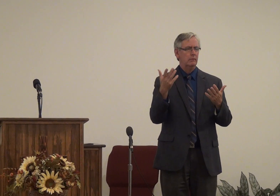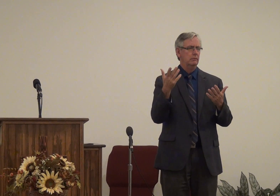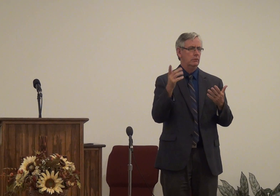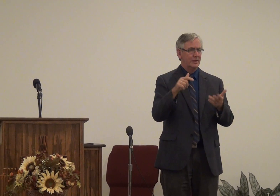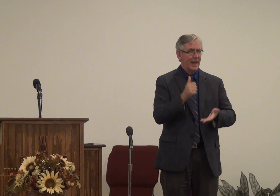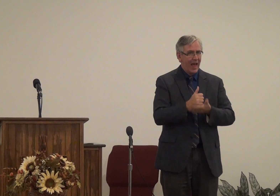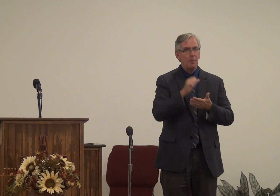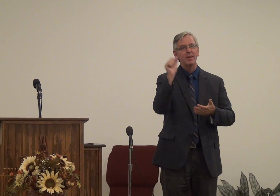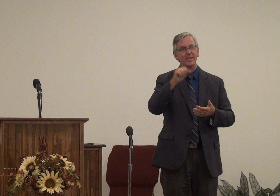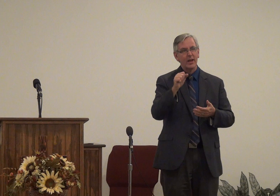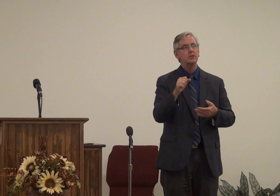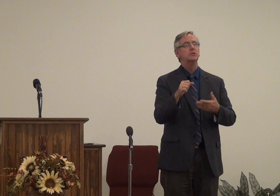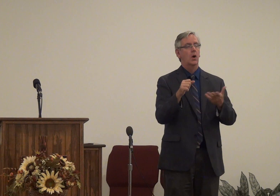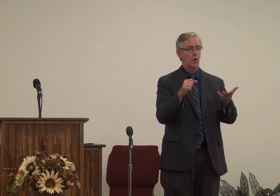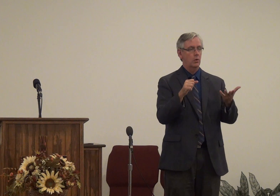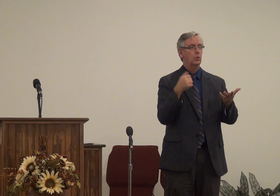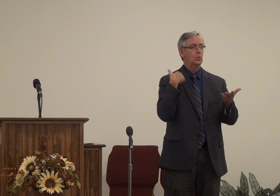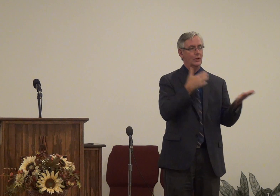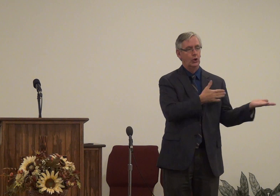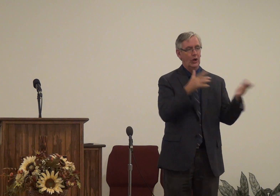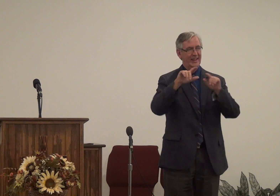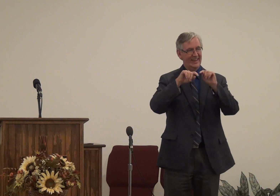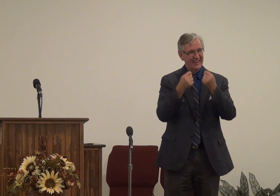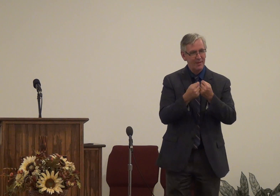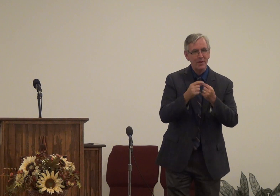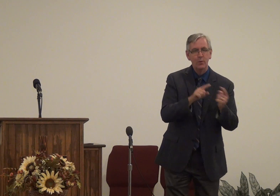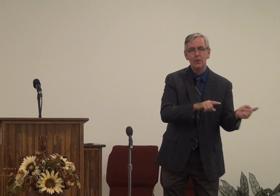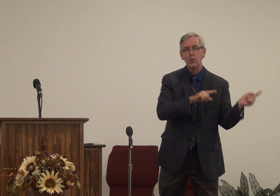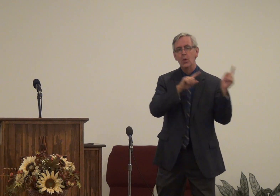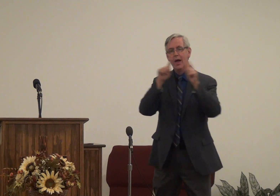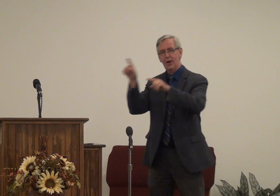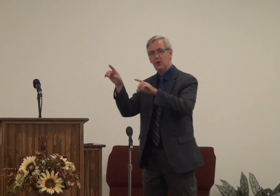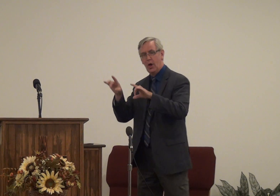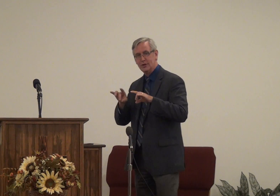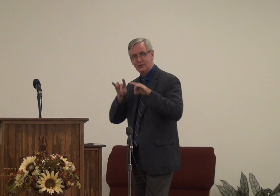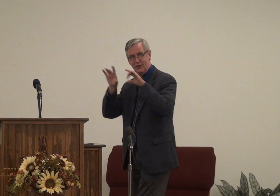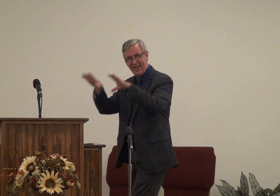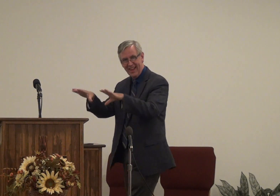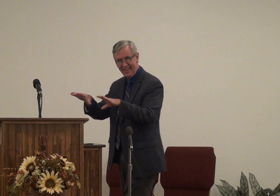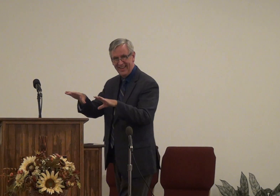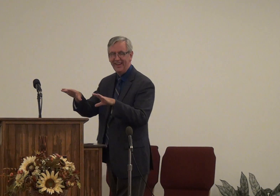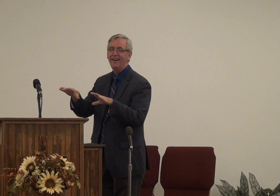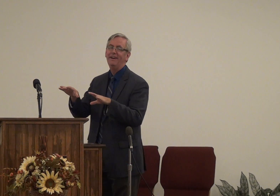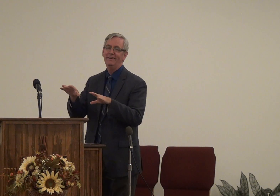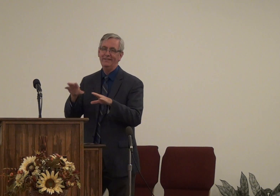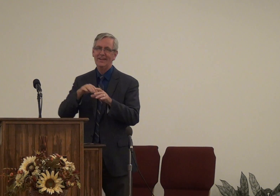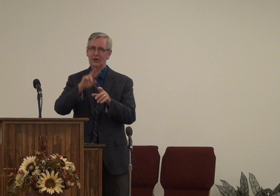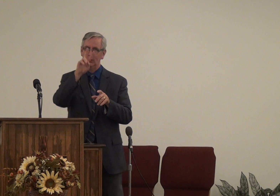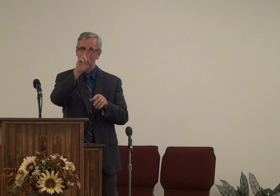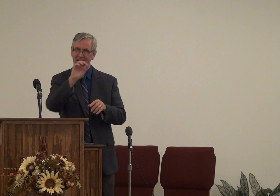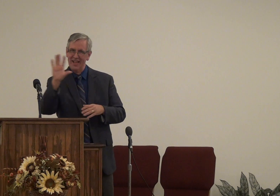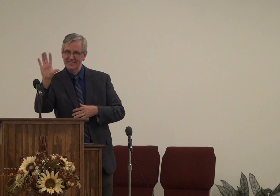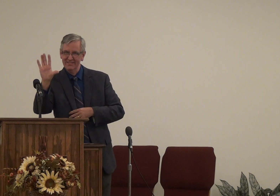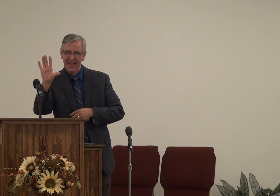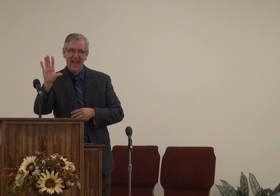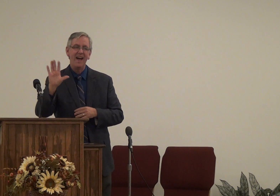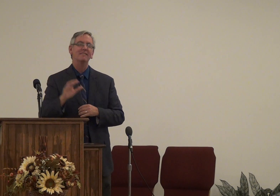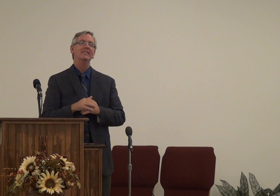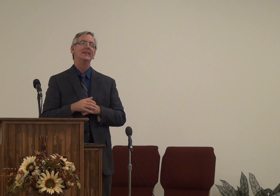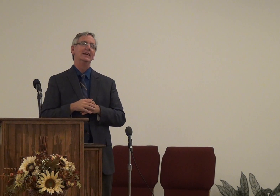Gunter with their work. They asked us if we needed any help. And so we took a team and we went down to Australia in